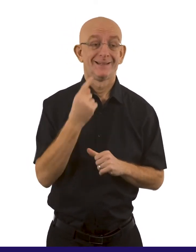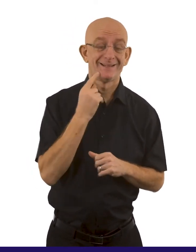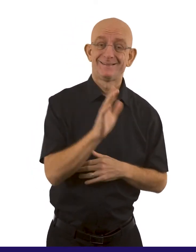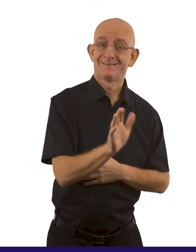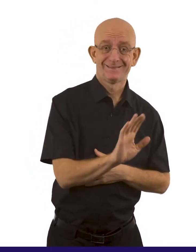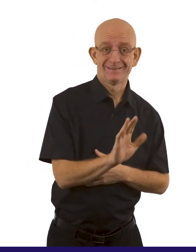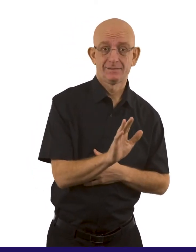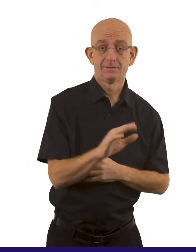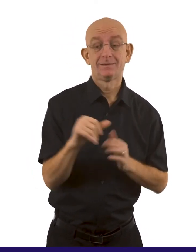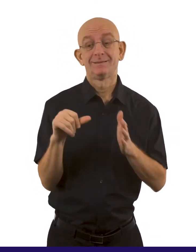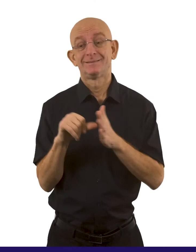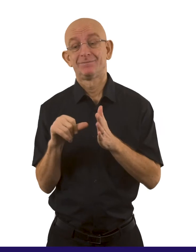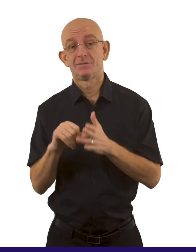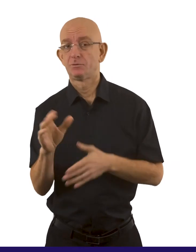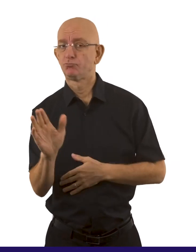neither easy nor difficult,